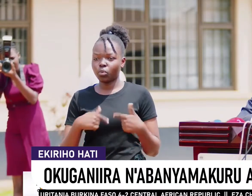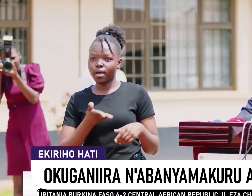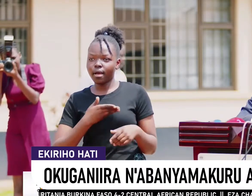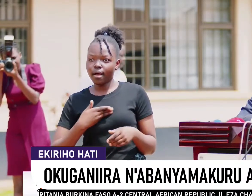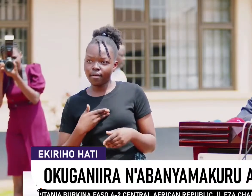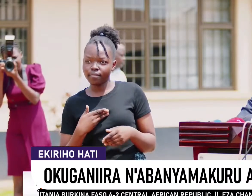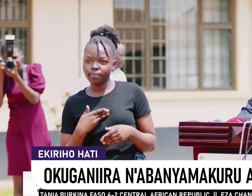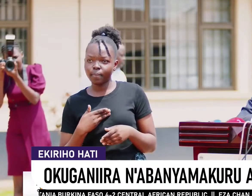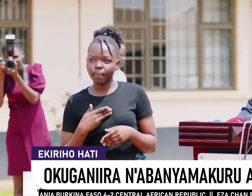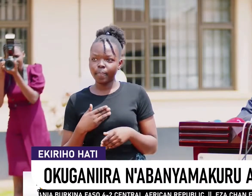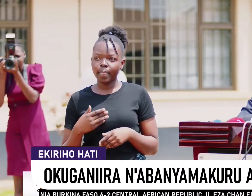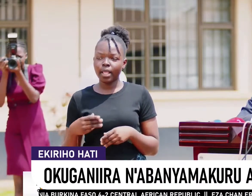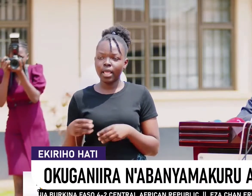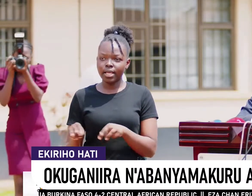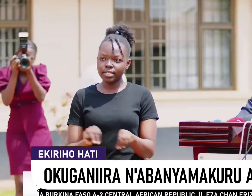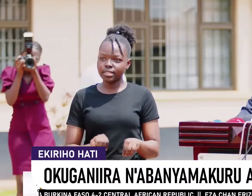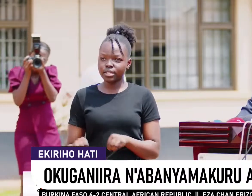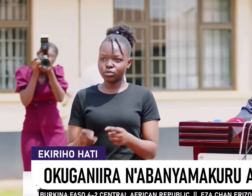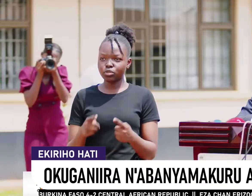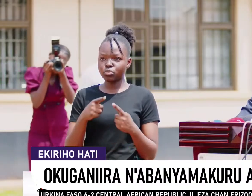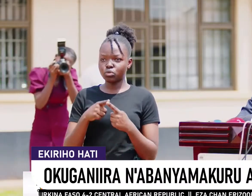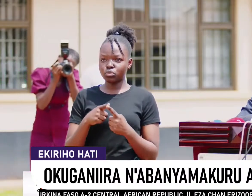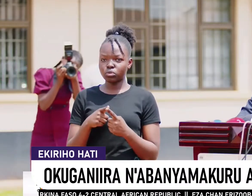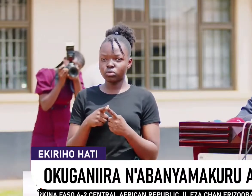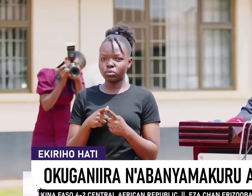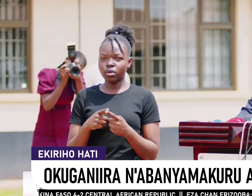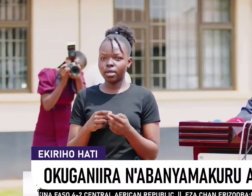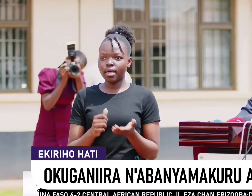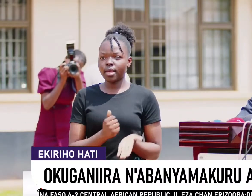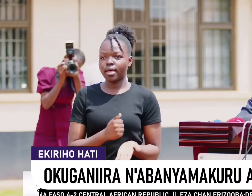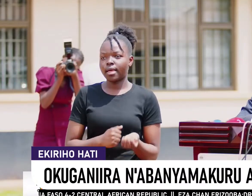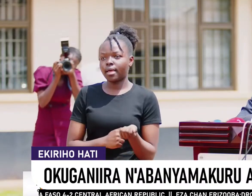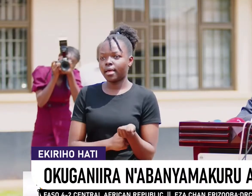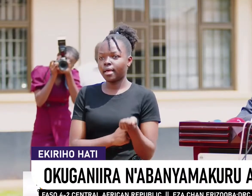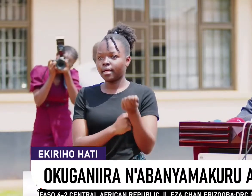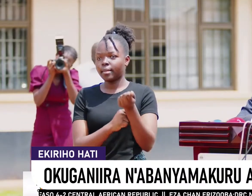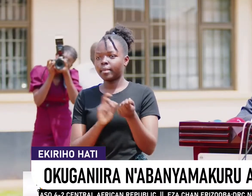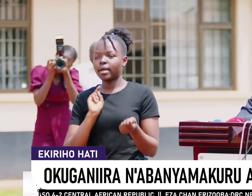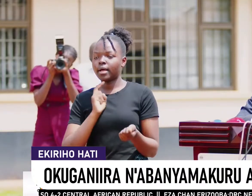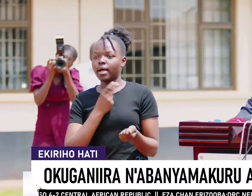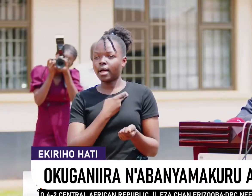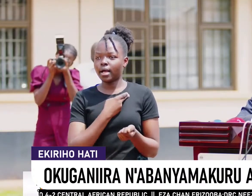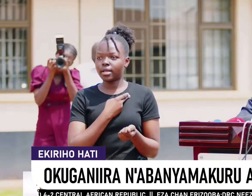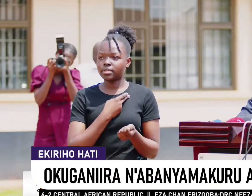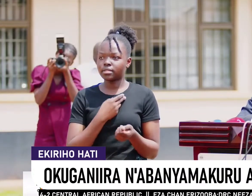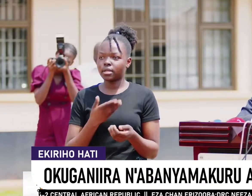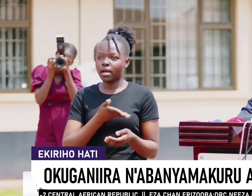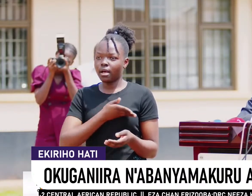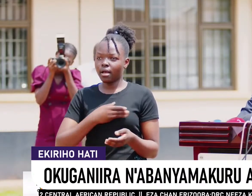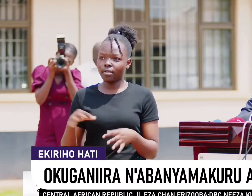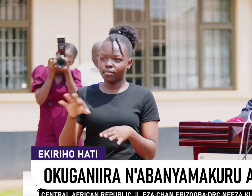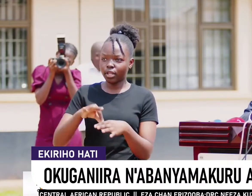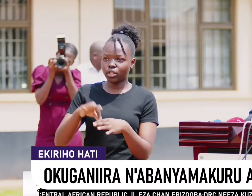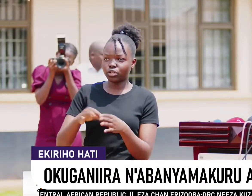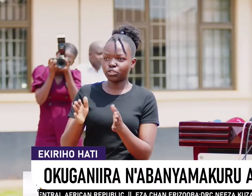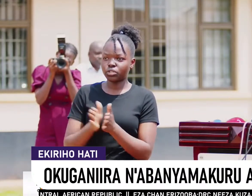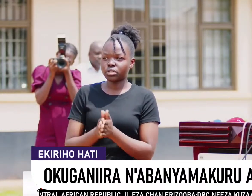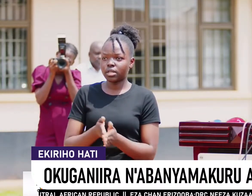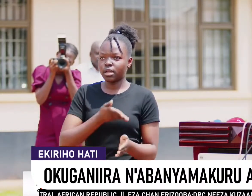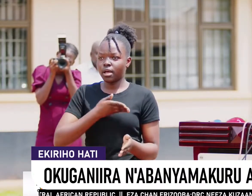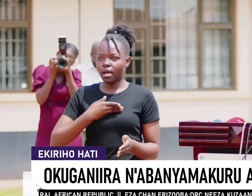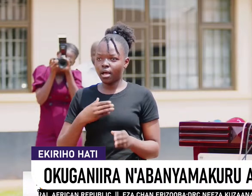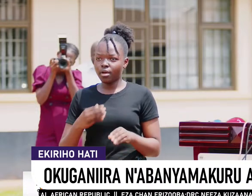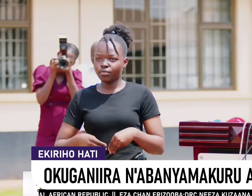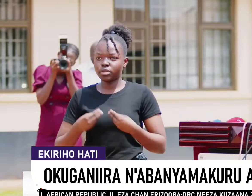that will enable us to seamlessly conduct our elections and transmit the results within the required